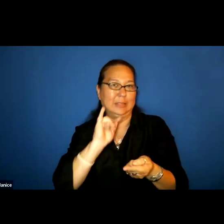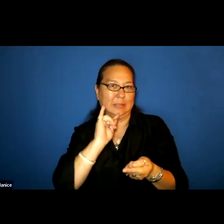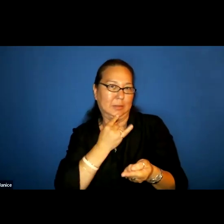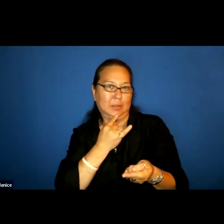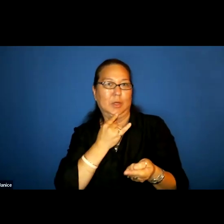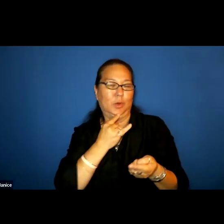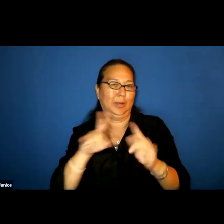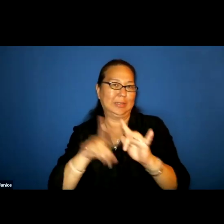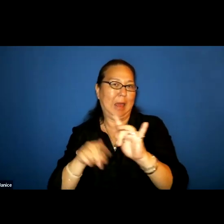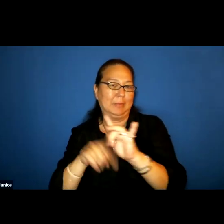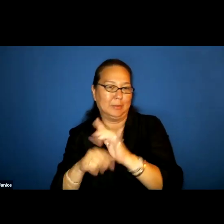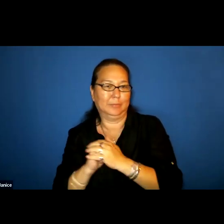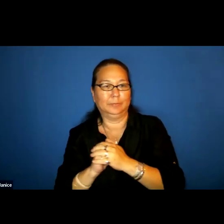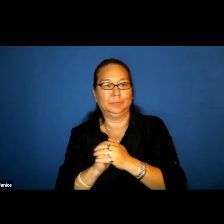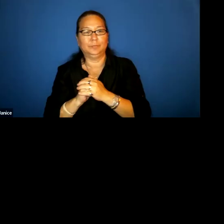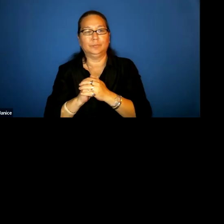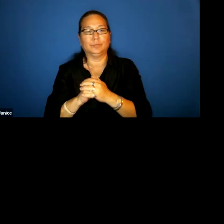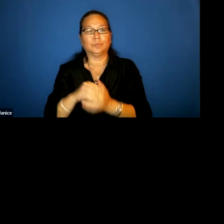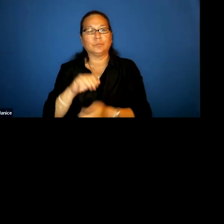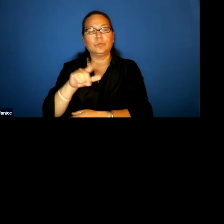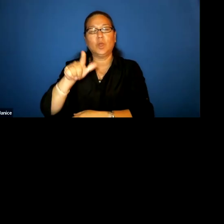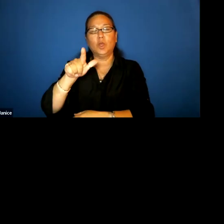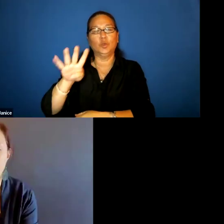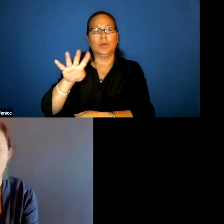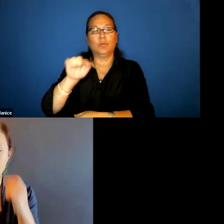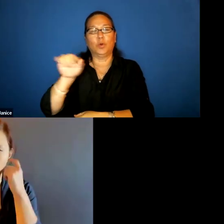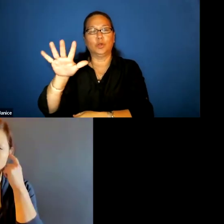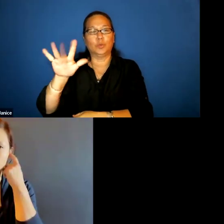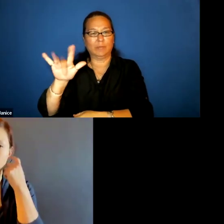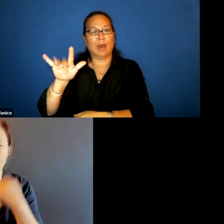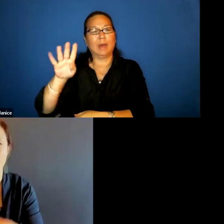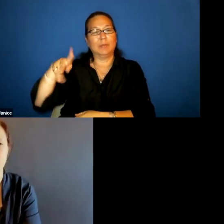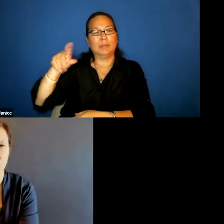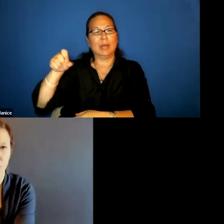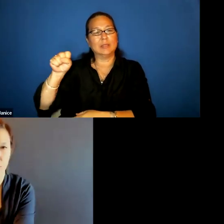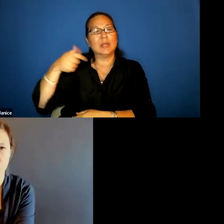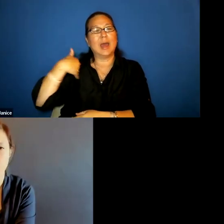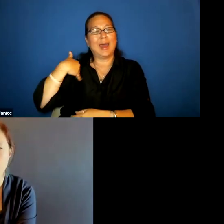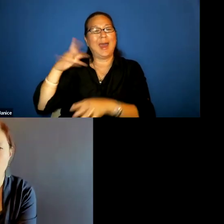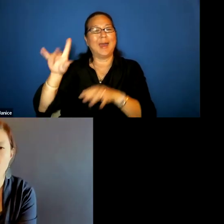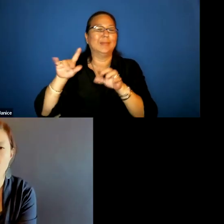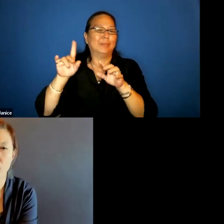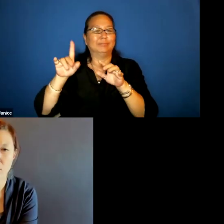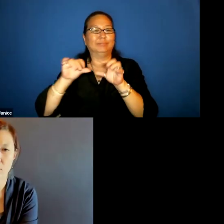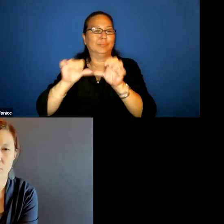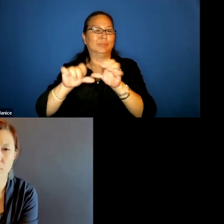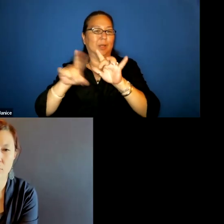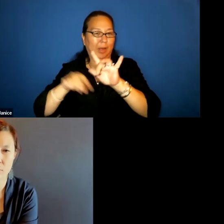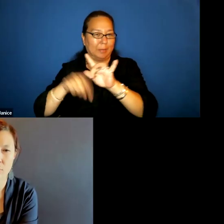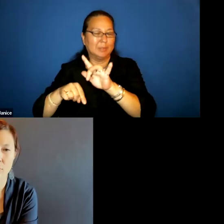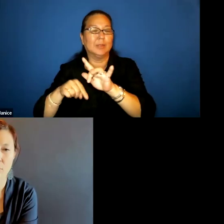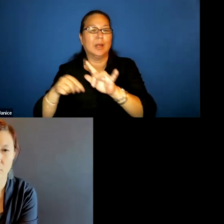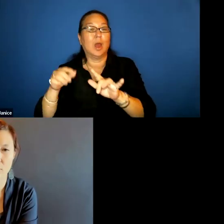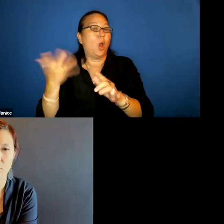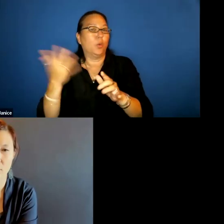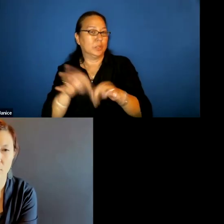for the 4th consecutive year, and it was a cumulative of 10 percentage points. What was most important is that we've had